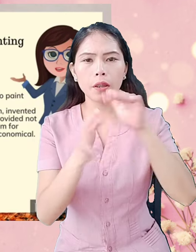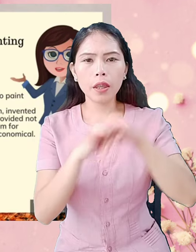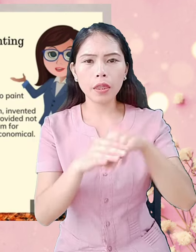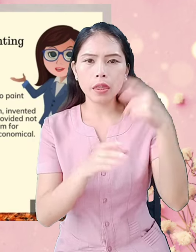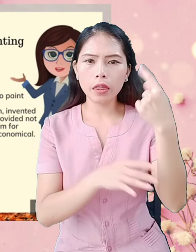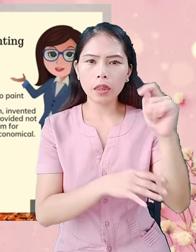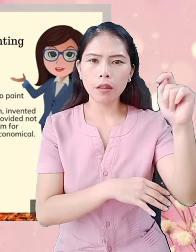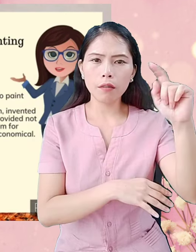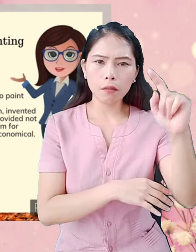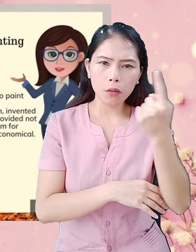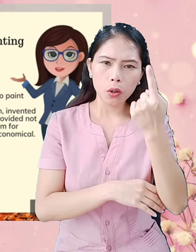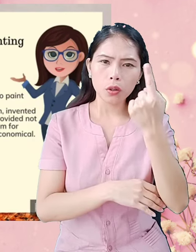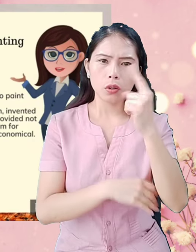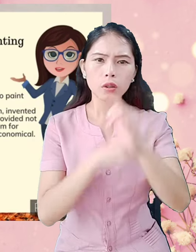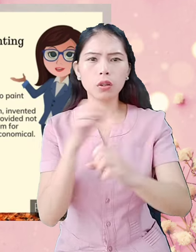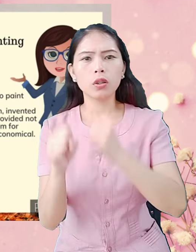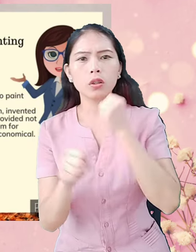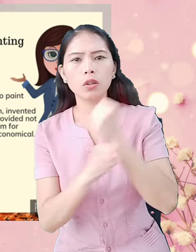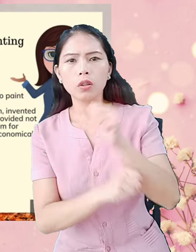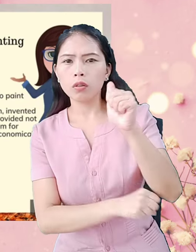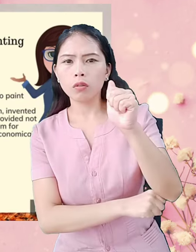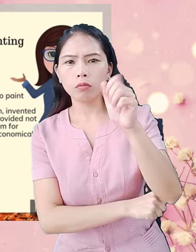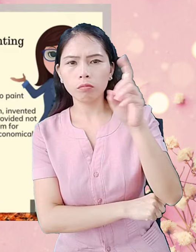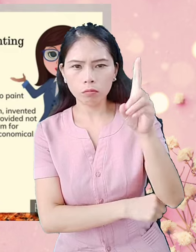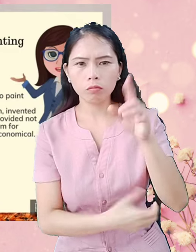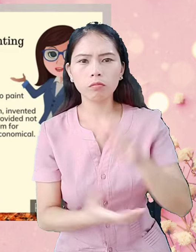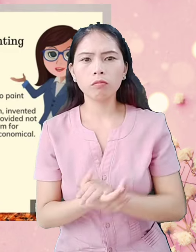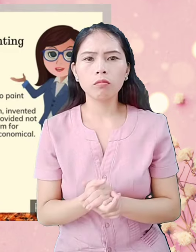invented the paper in the first century.